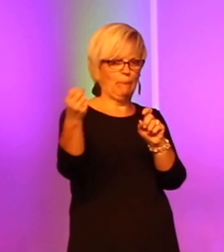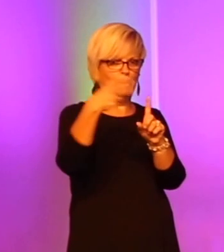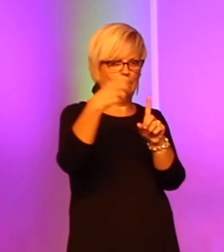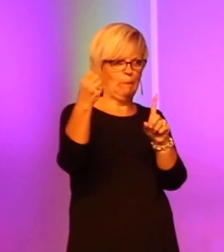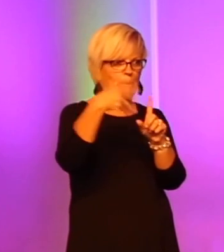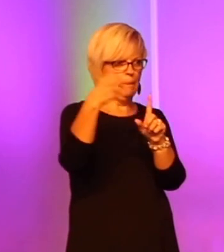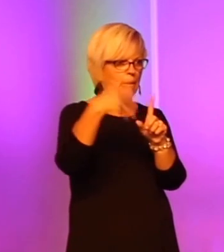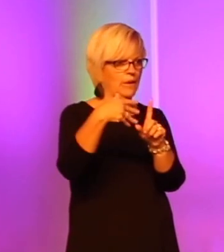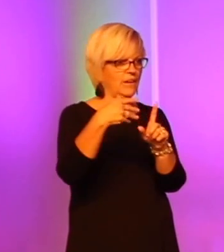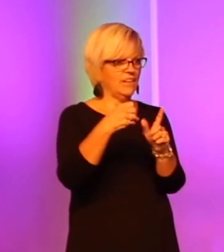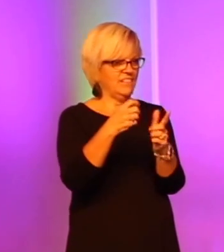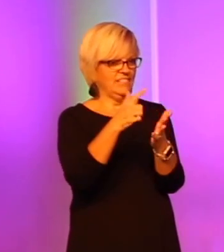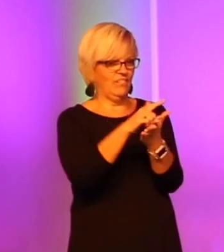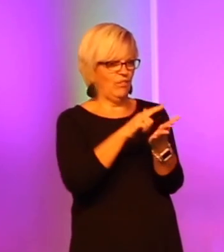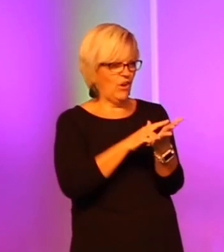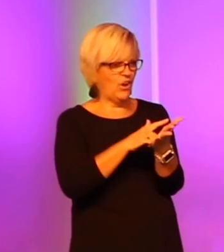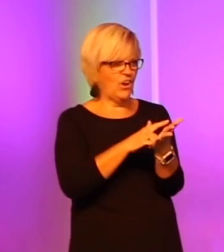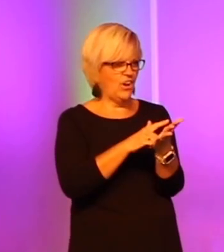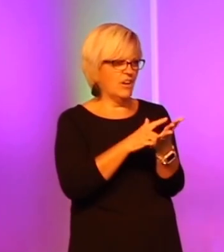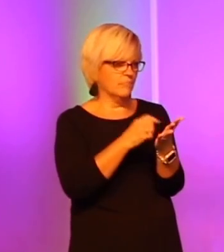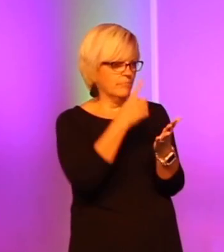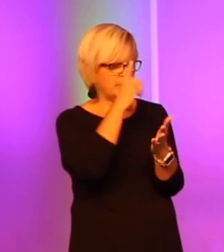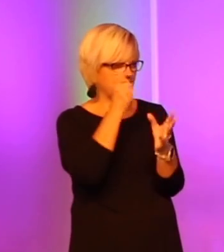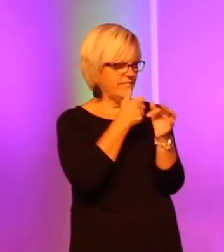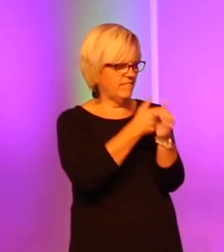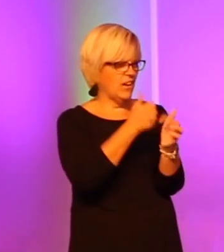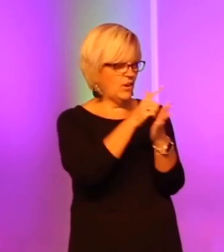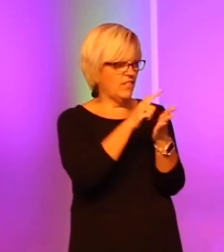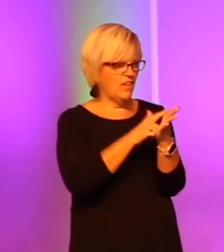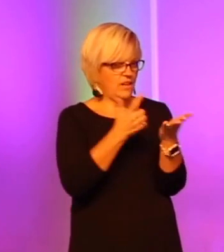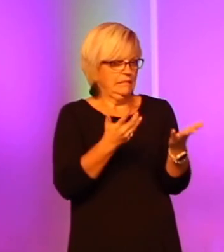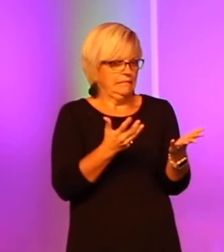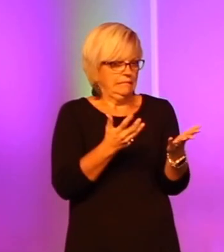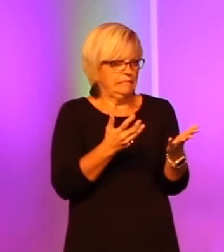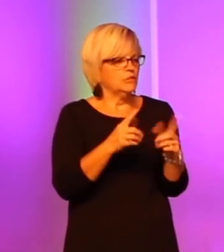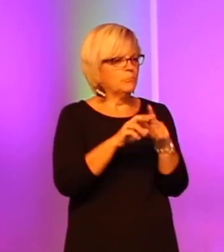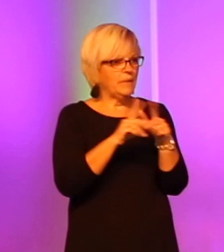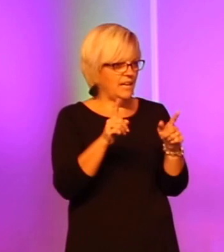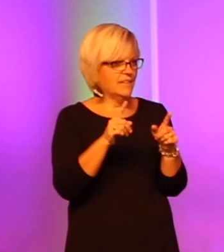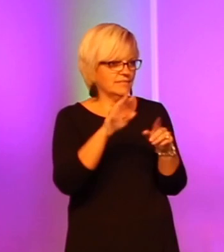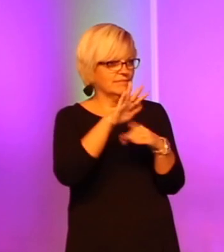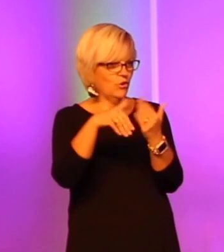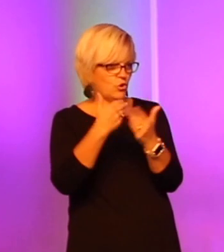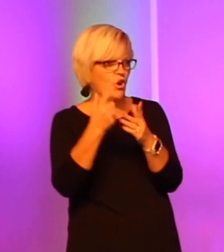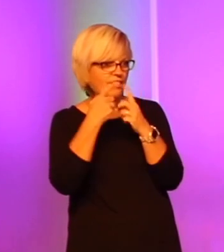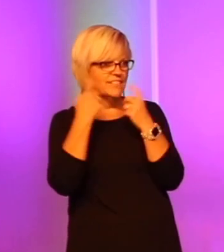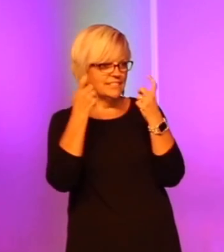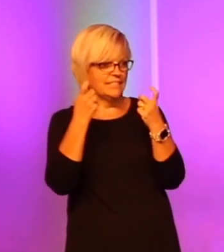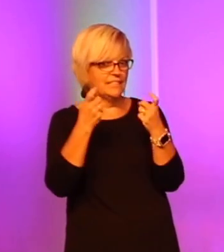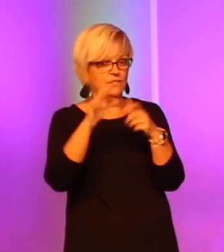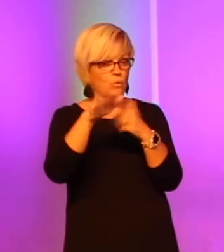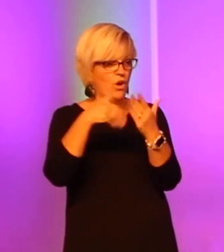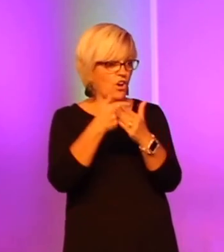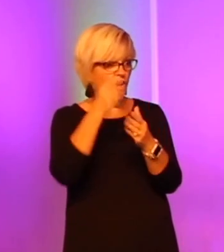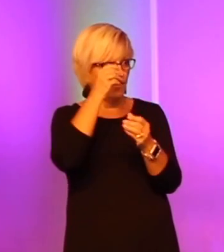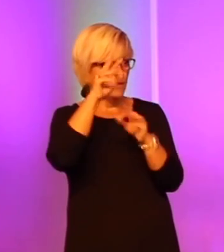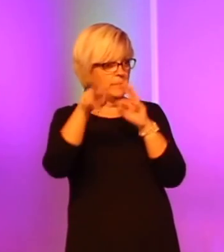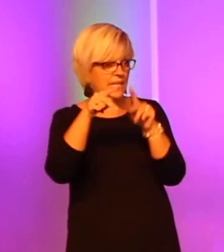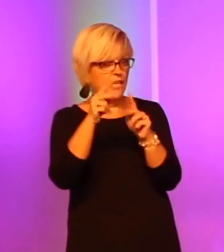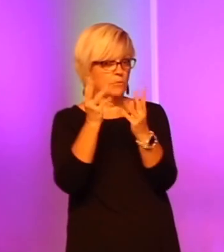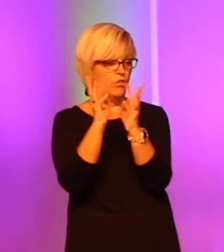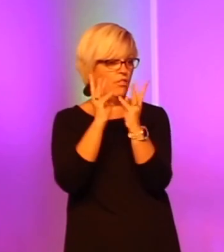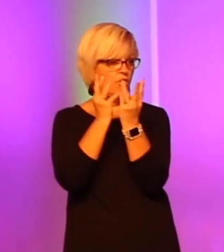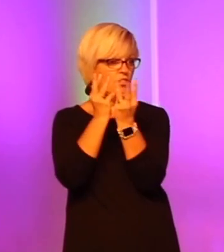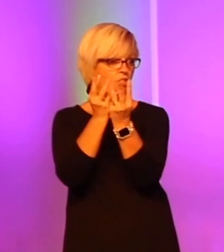be perfect, and they can't do that. And so they drop their stones and walk away. And so then the woman's still there, just kind